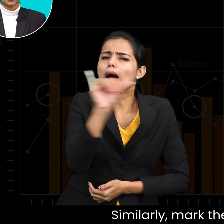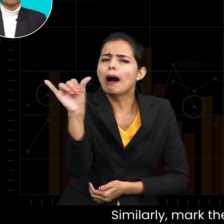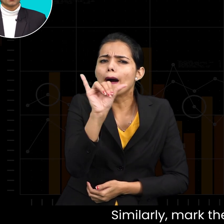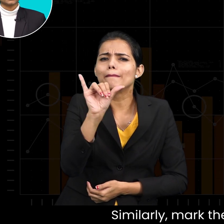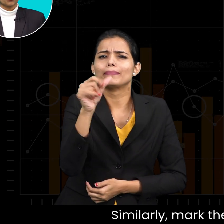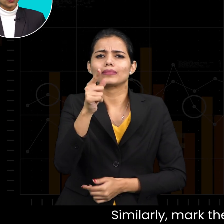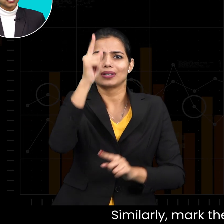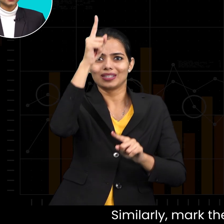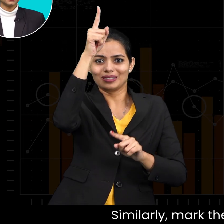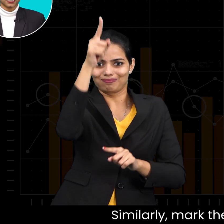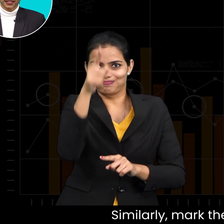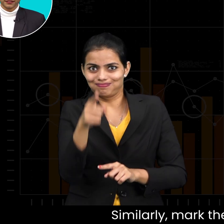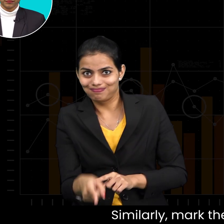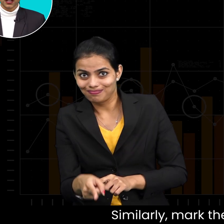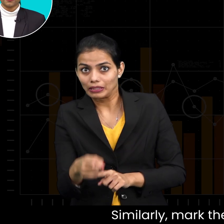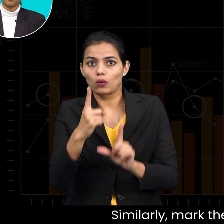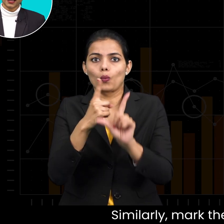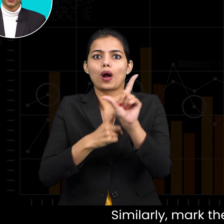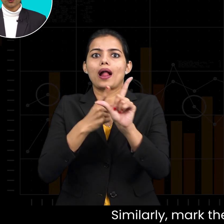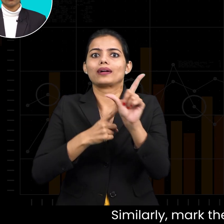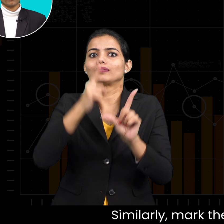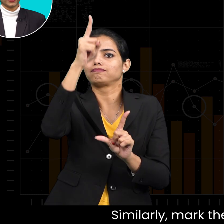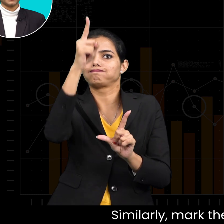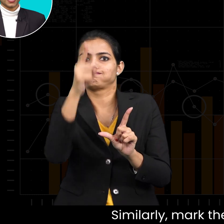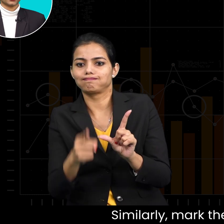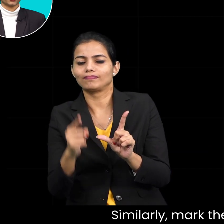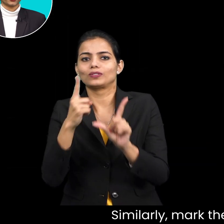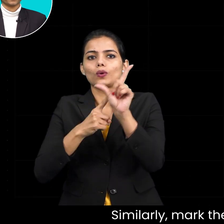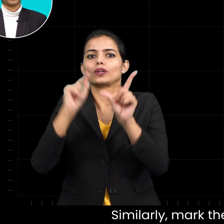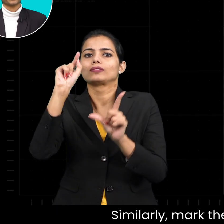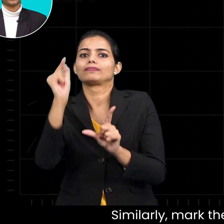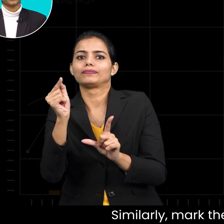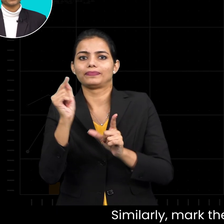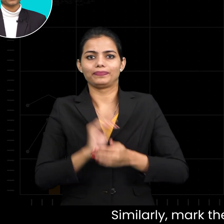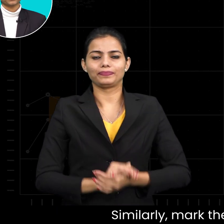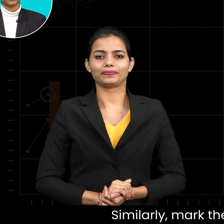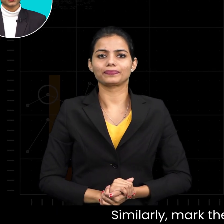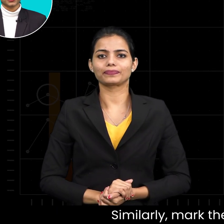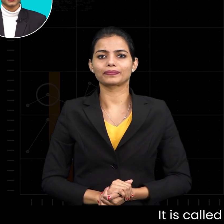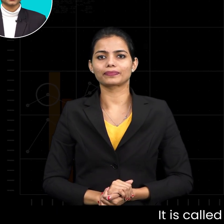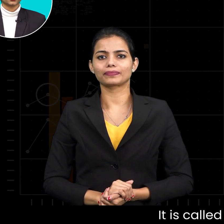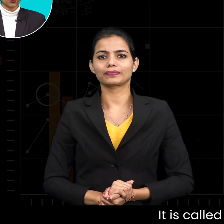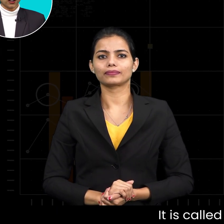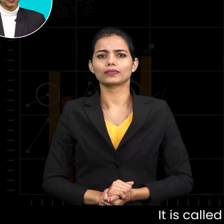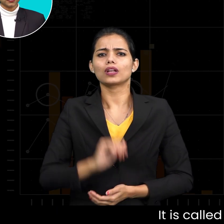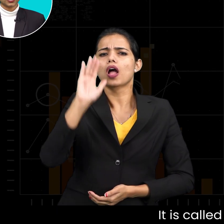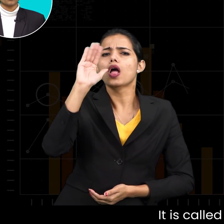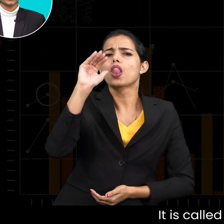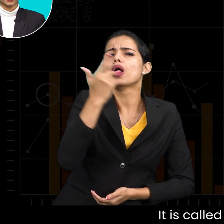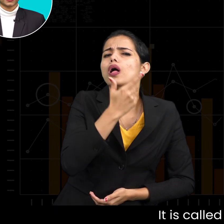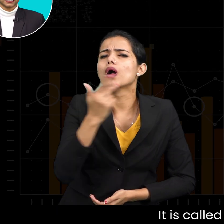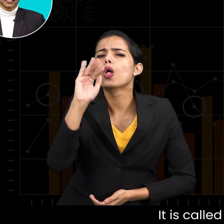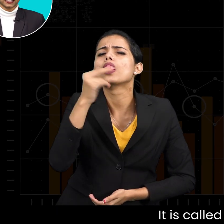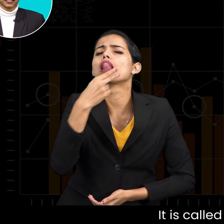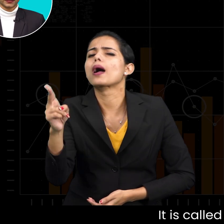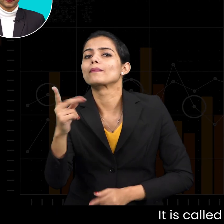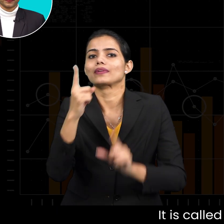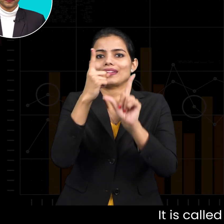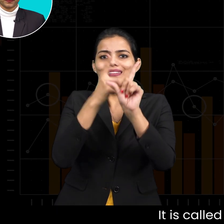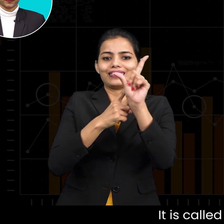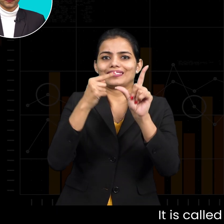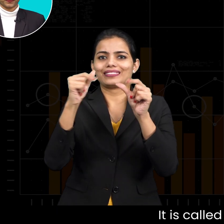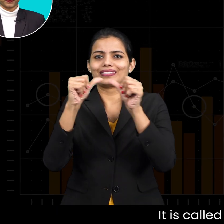Similarly, mark the vertical line y o y dash. It is called the y-axis.